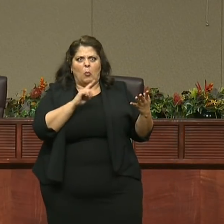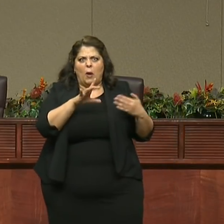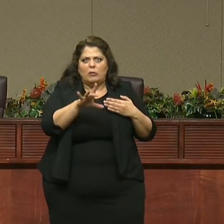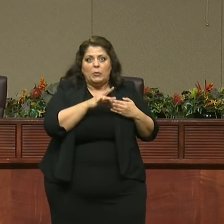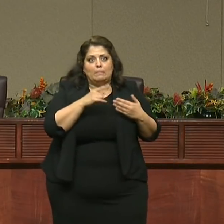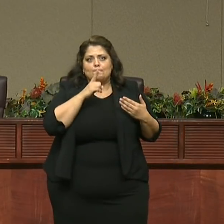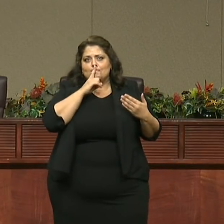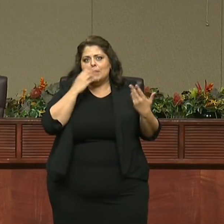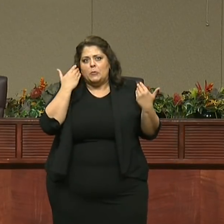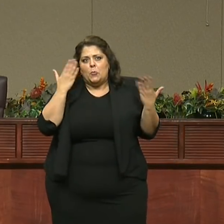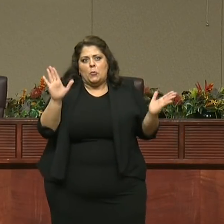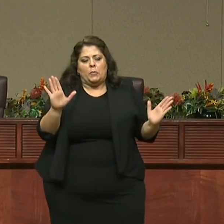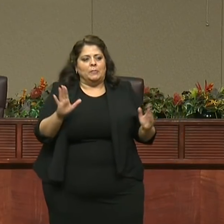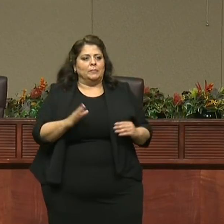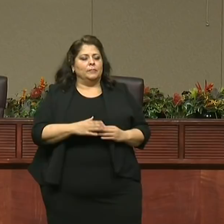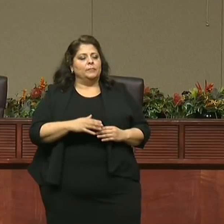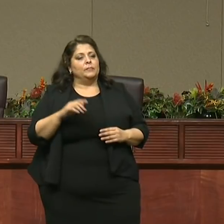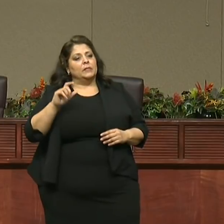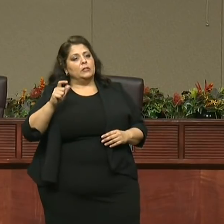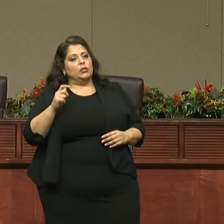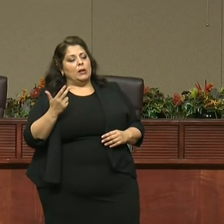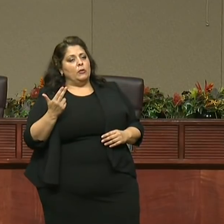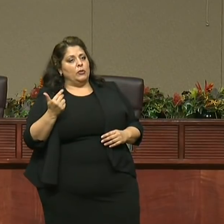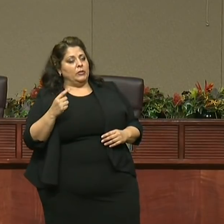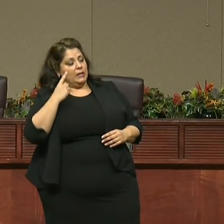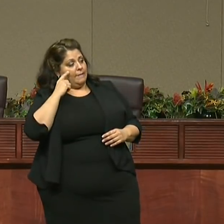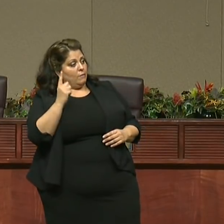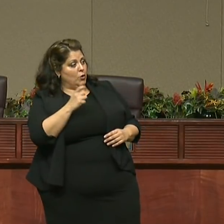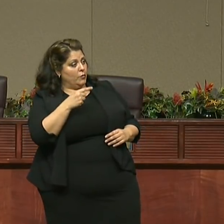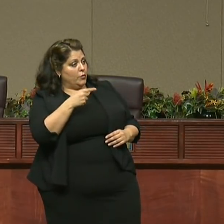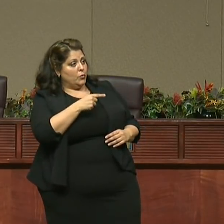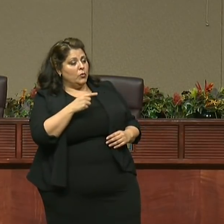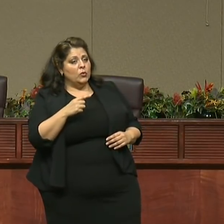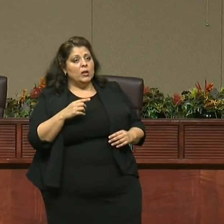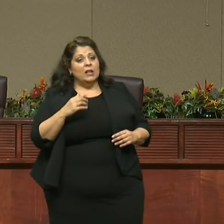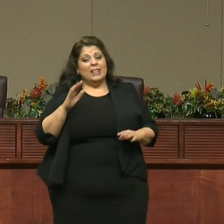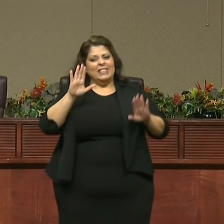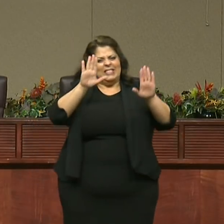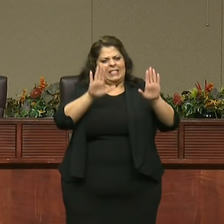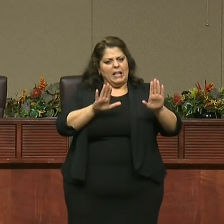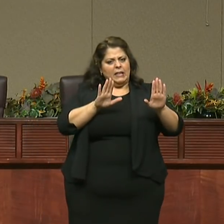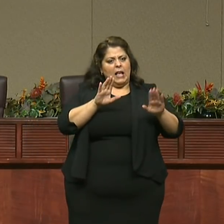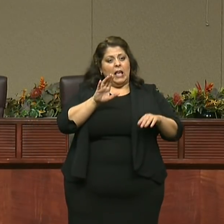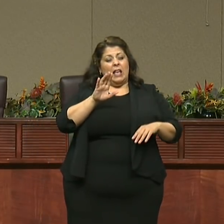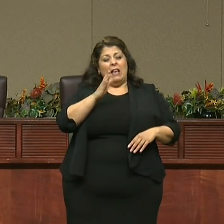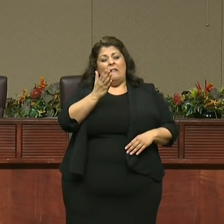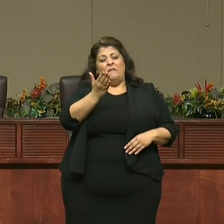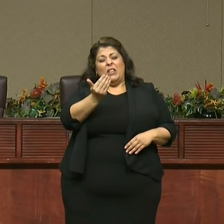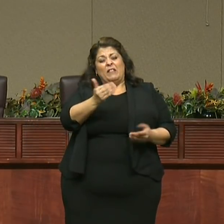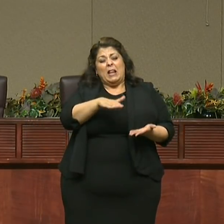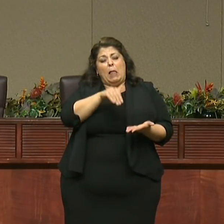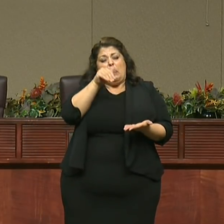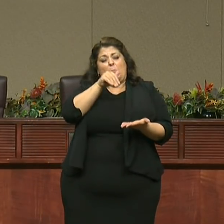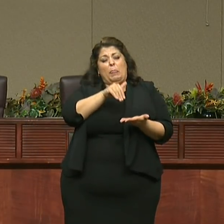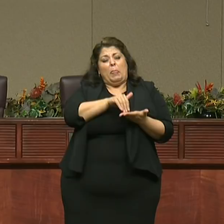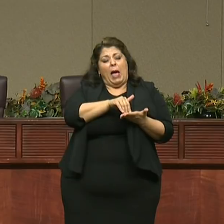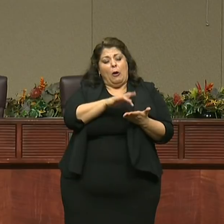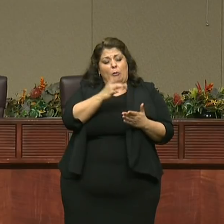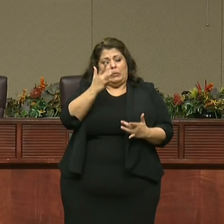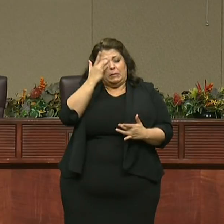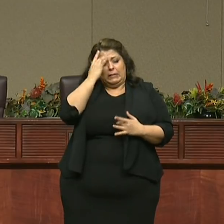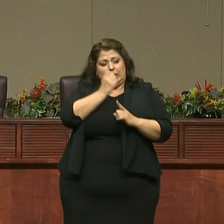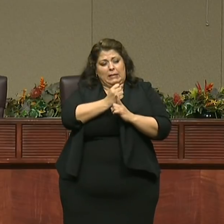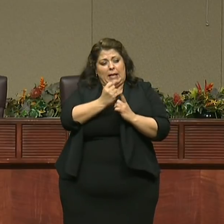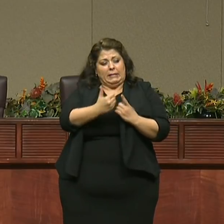Dr. Pino, Asher Rahman, Channel 13. Just Sunday with the 15,000 cases that were reported, just for you, what can you attribute to, is there